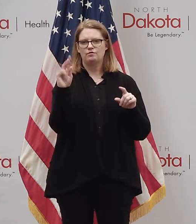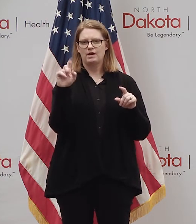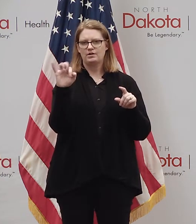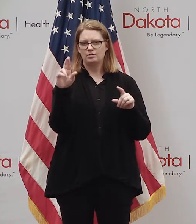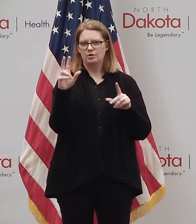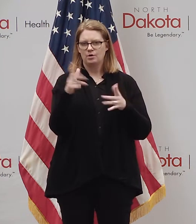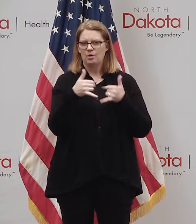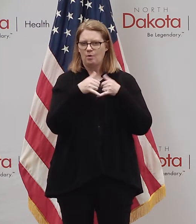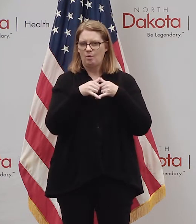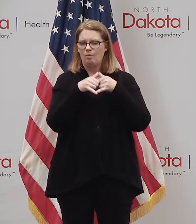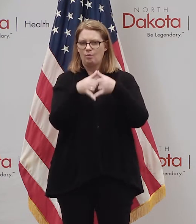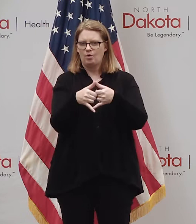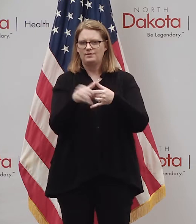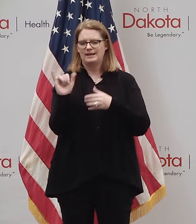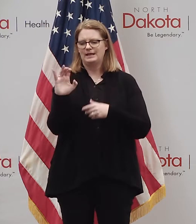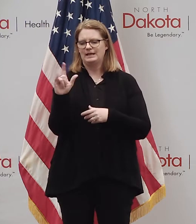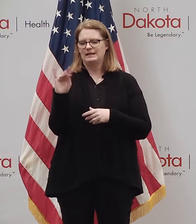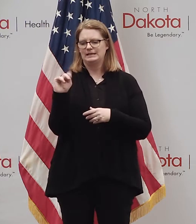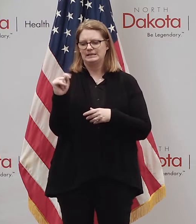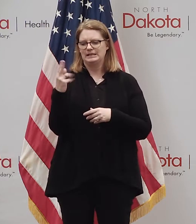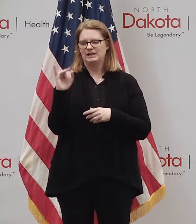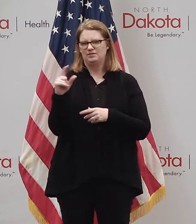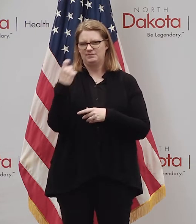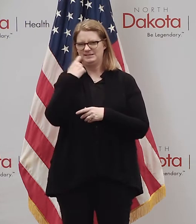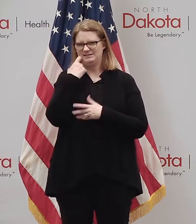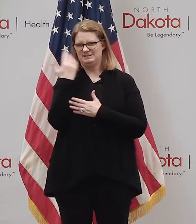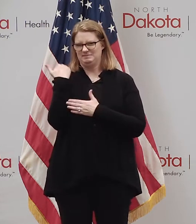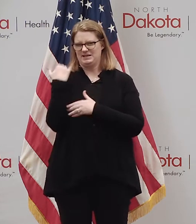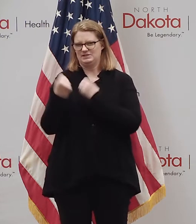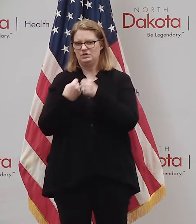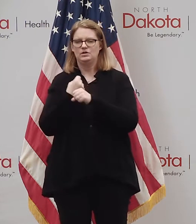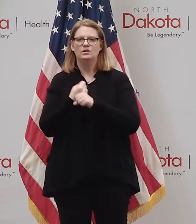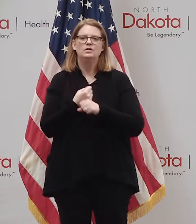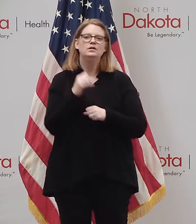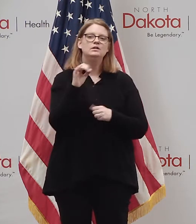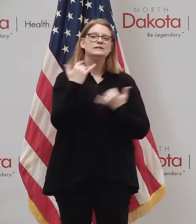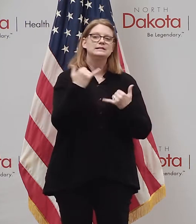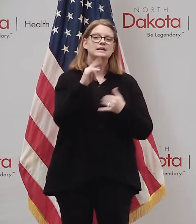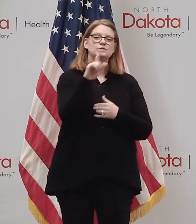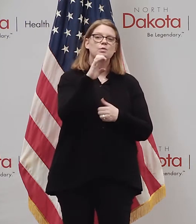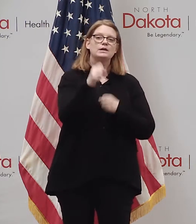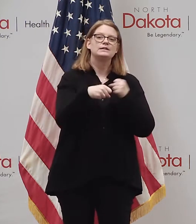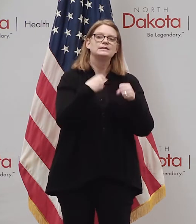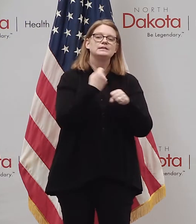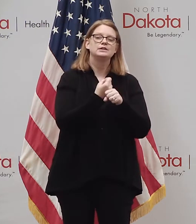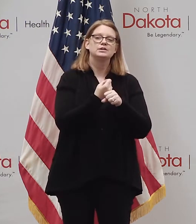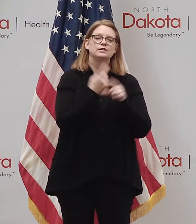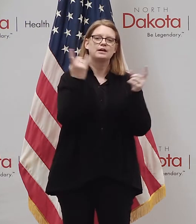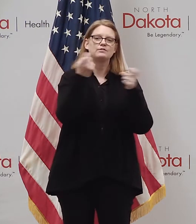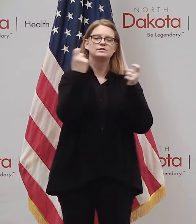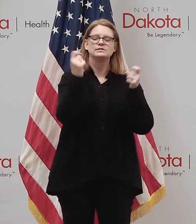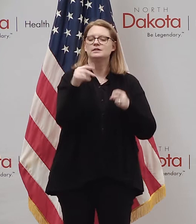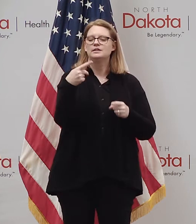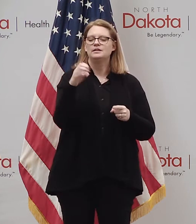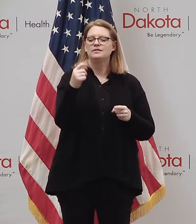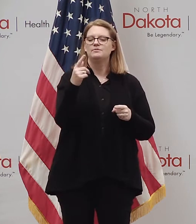year. It's the 100th anniversary today of Peggy Lee's birthday. And of course, Peggy